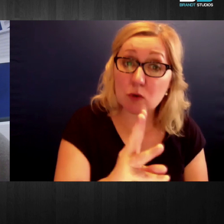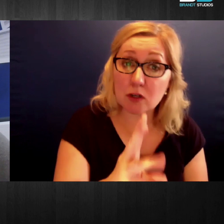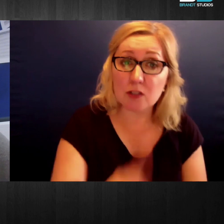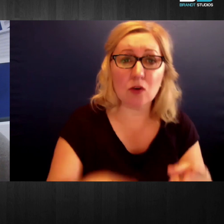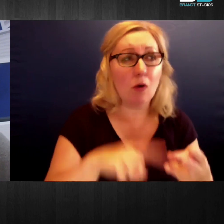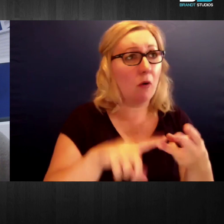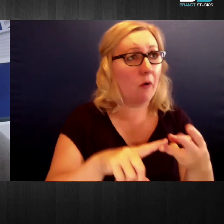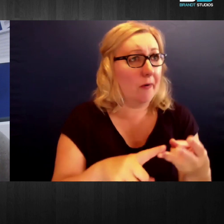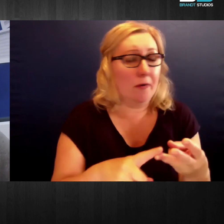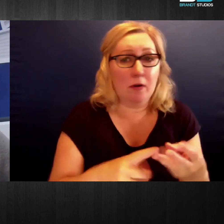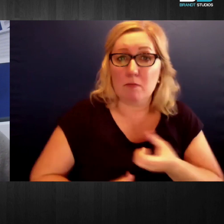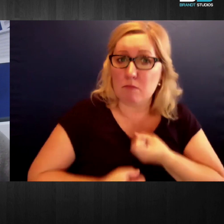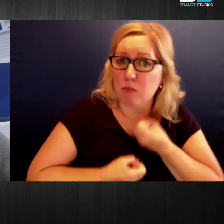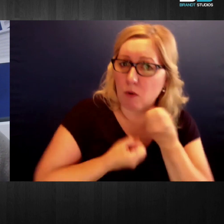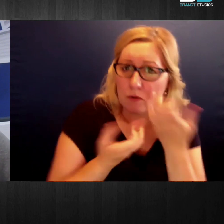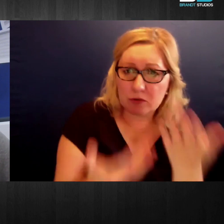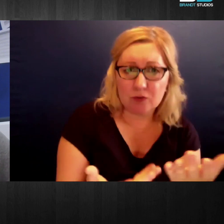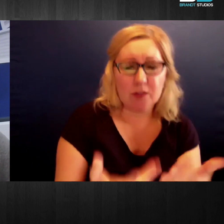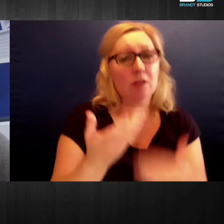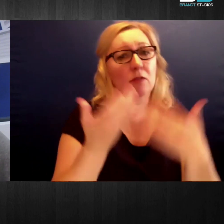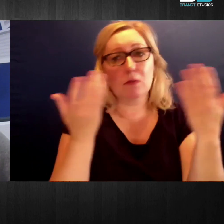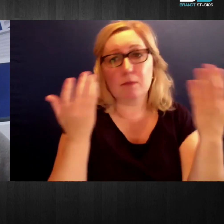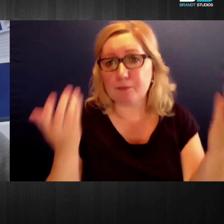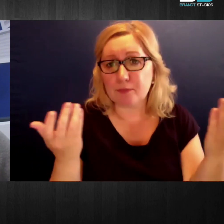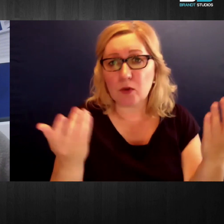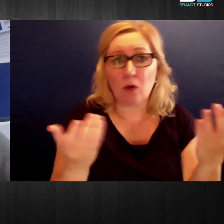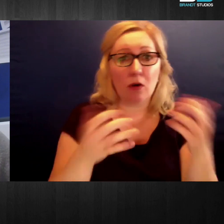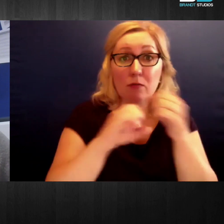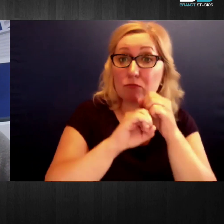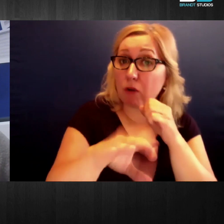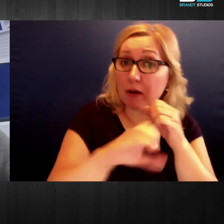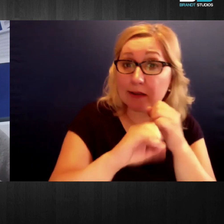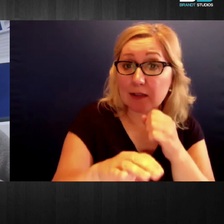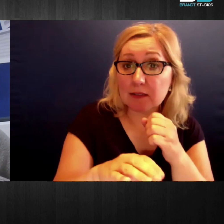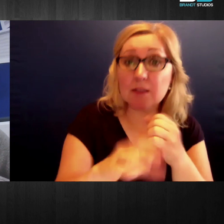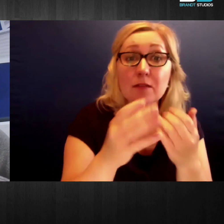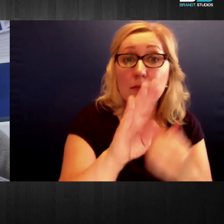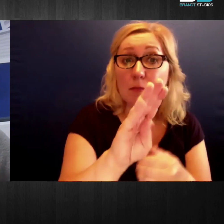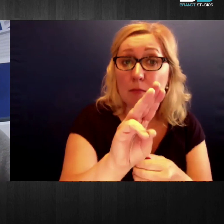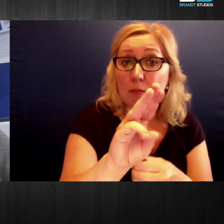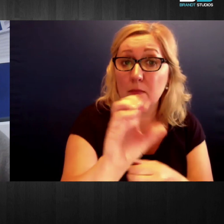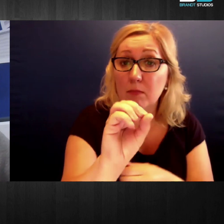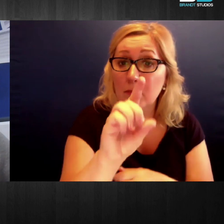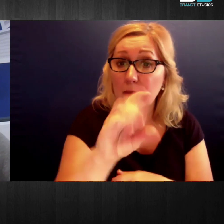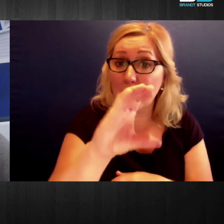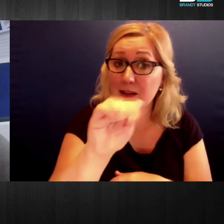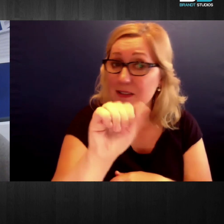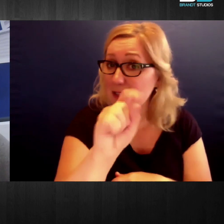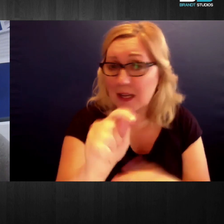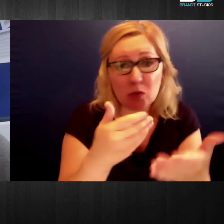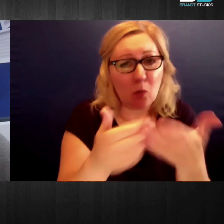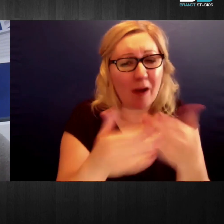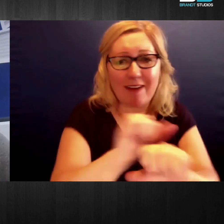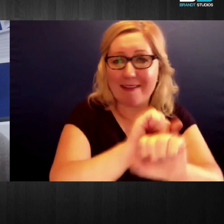interested and passionate about, we try and nurture that, and then try and capture that through the vehicle of